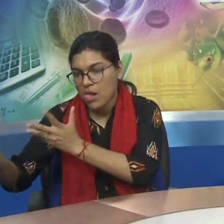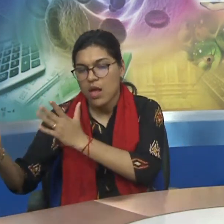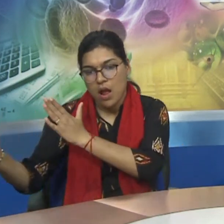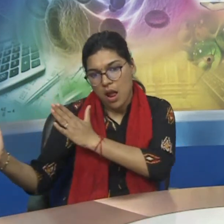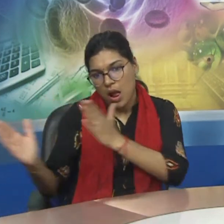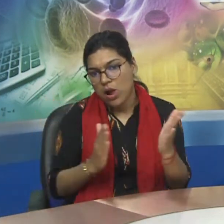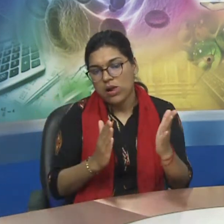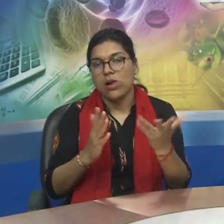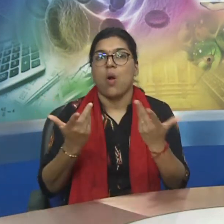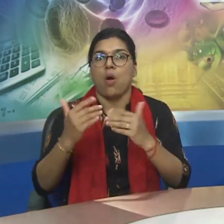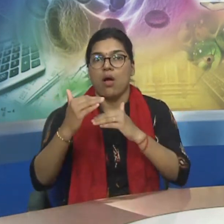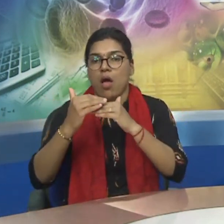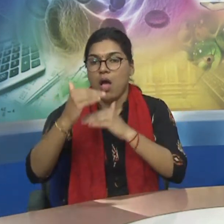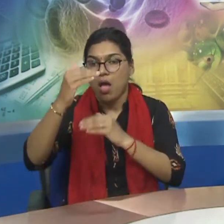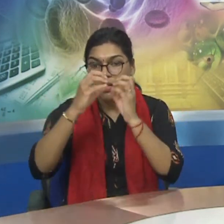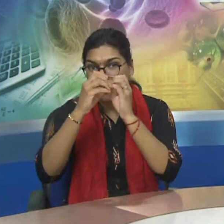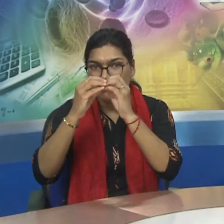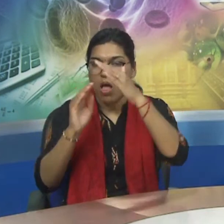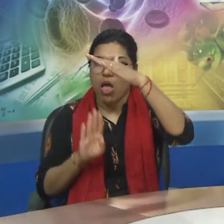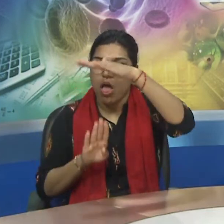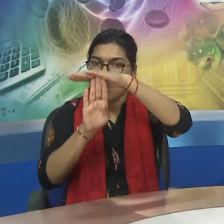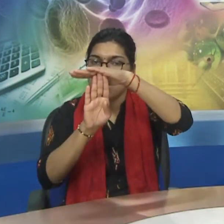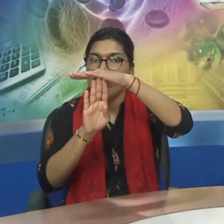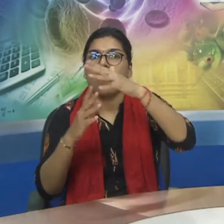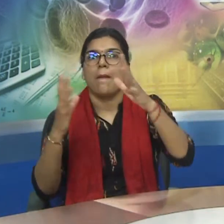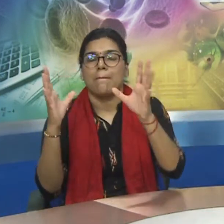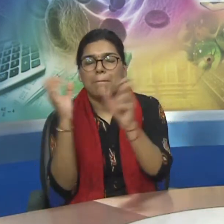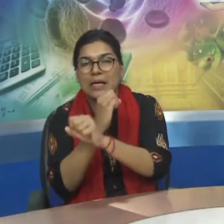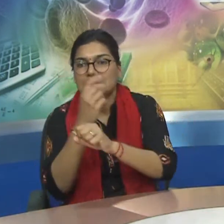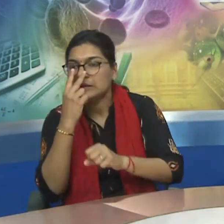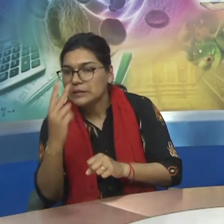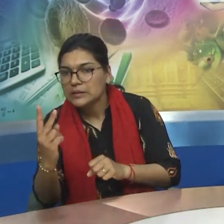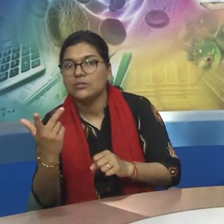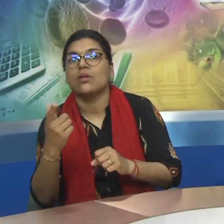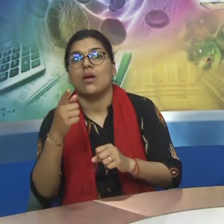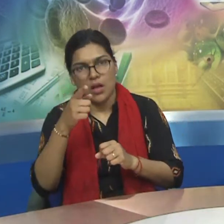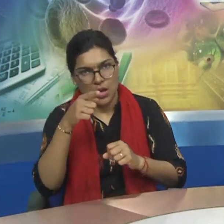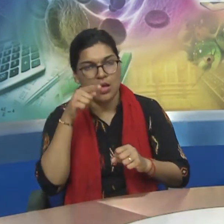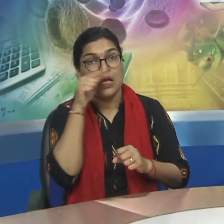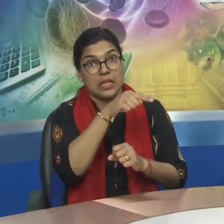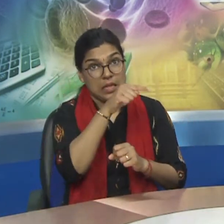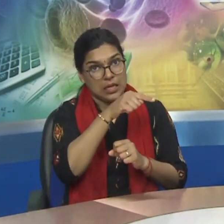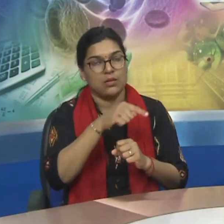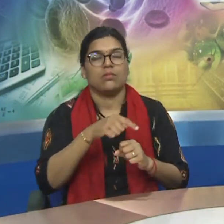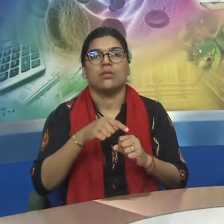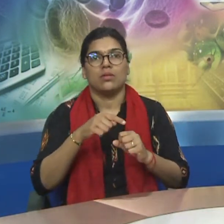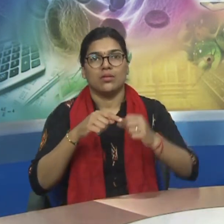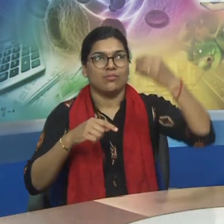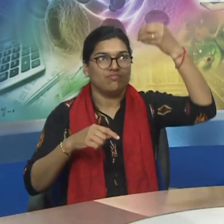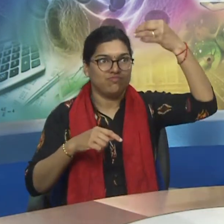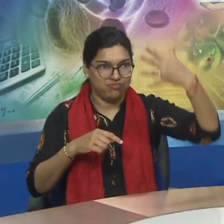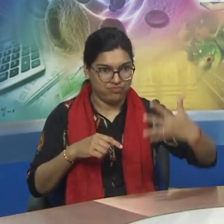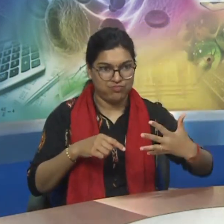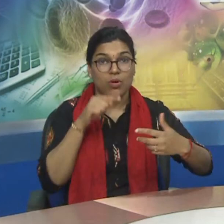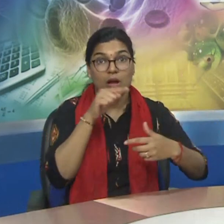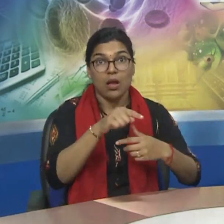For this, first you need to select your file. After that, page setup, from the menu bar